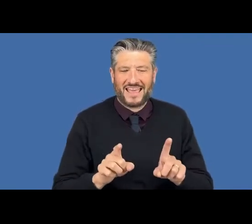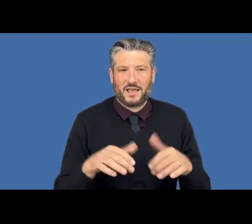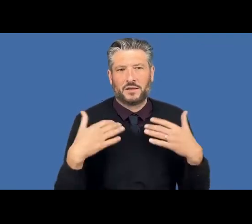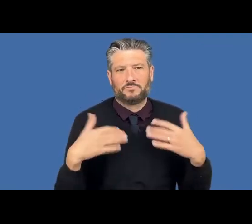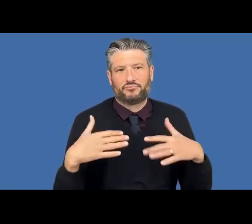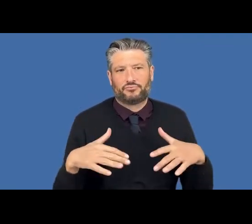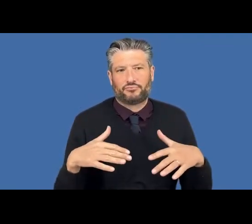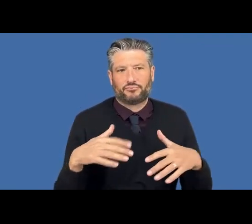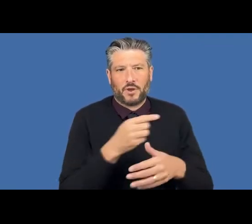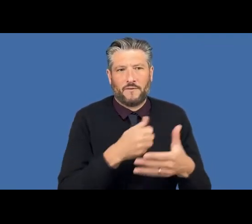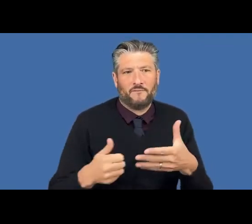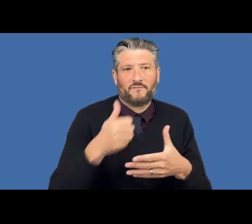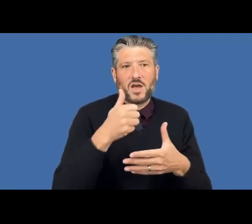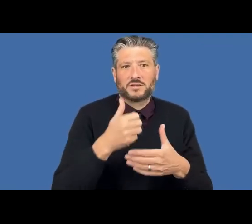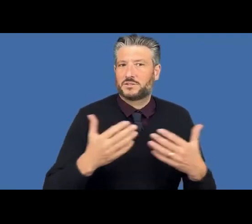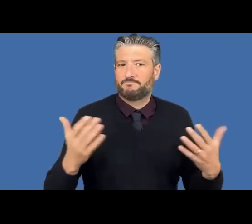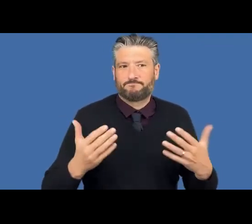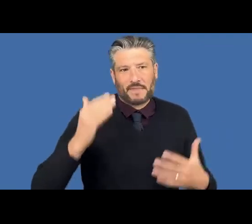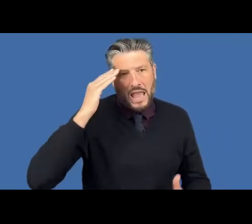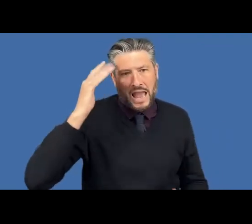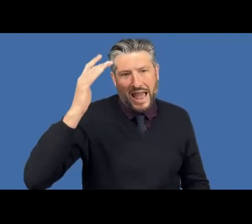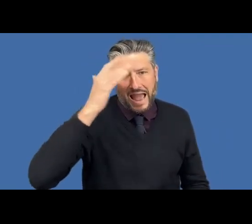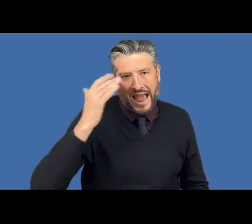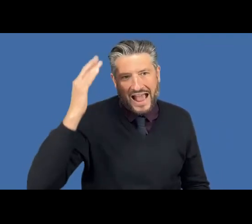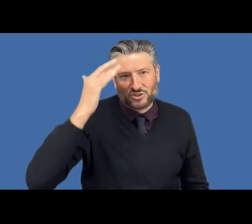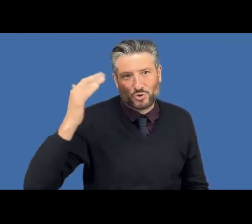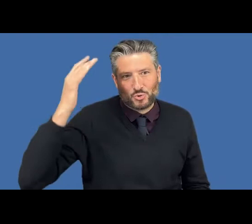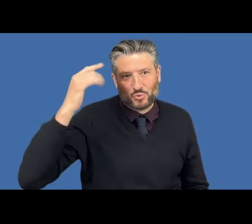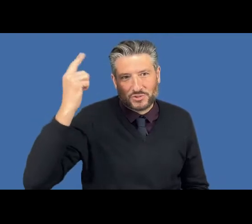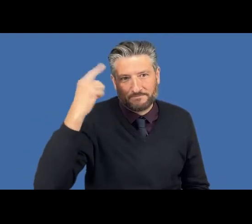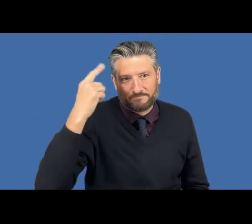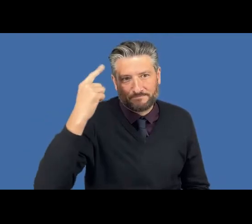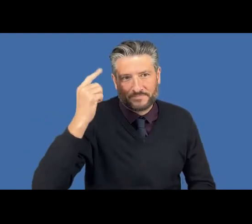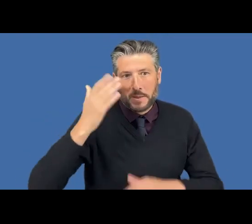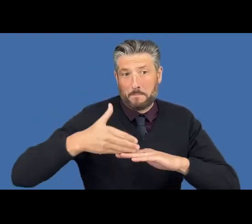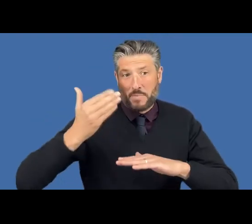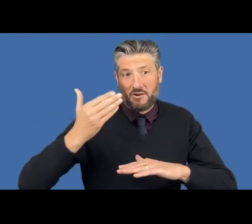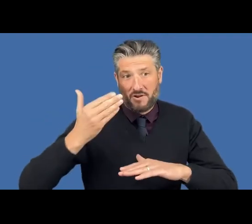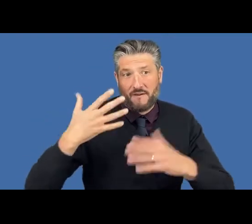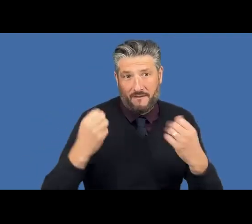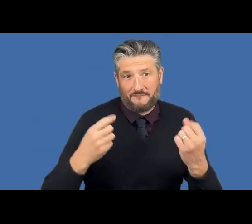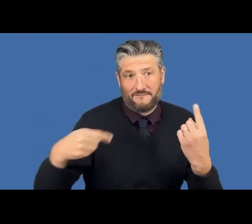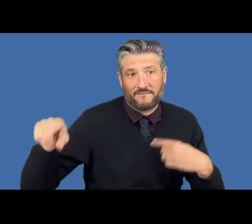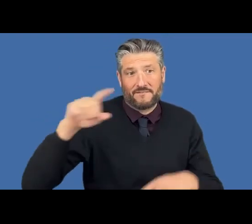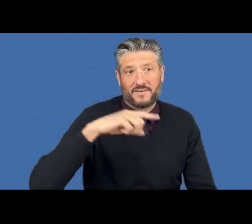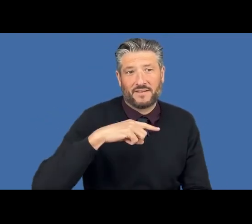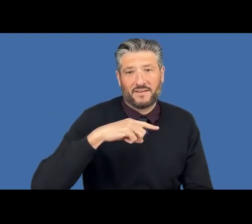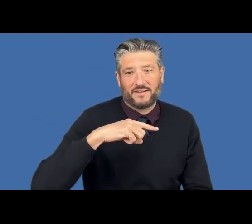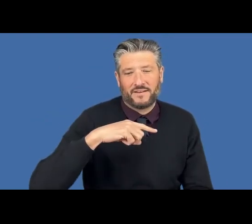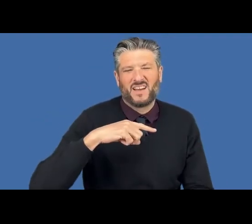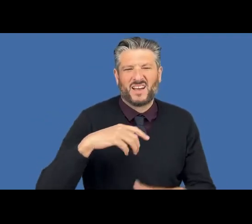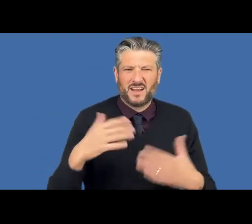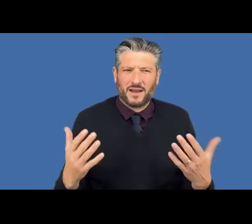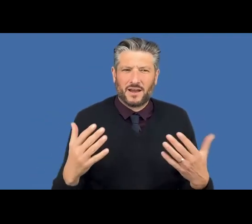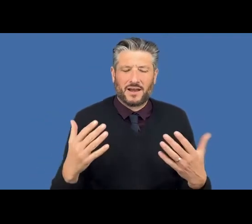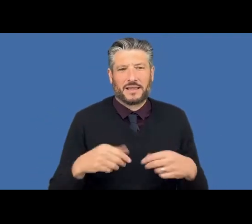need to be changing hearts and minds within our organizations and within the sort of ecosystems of organizations that make